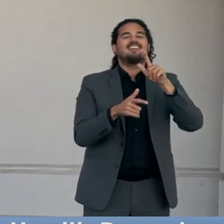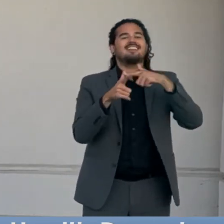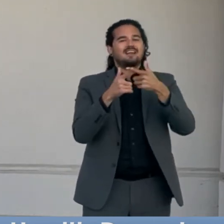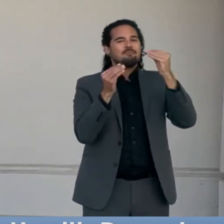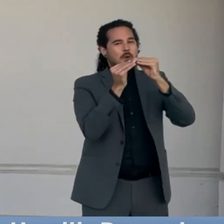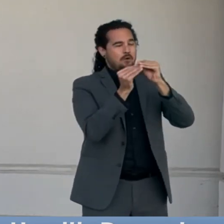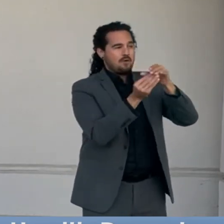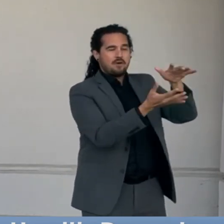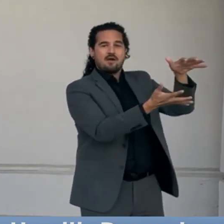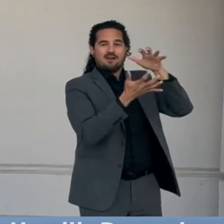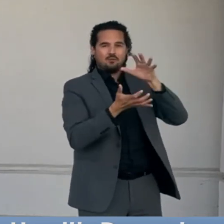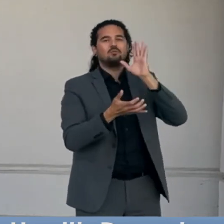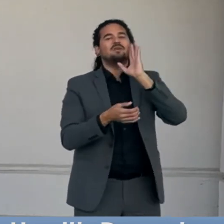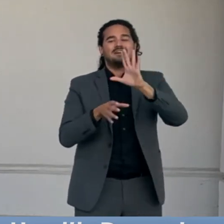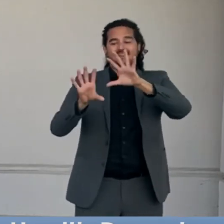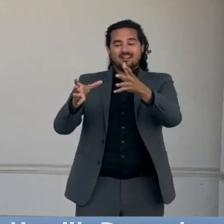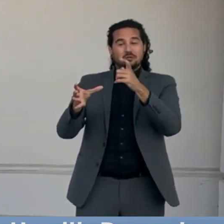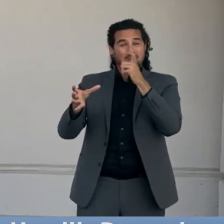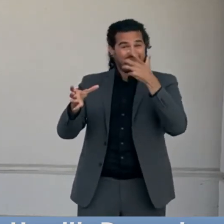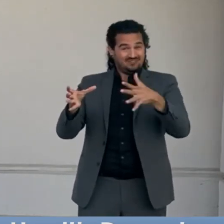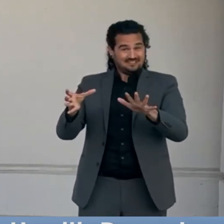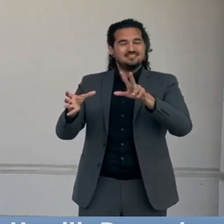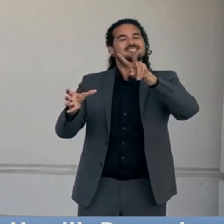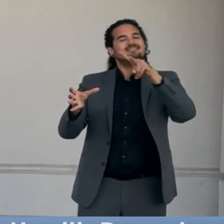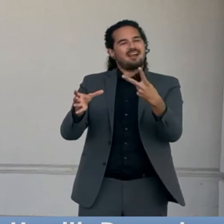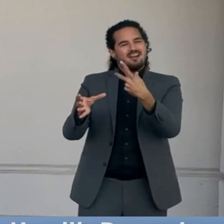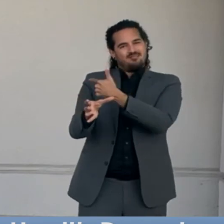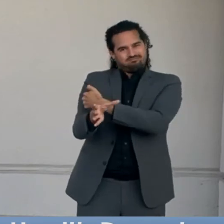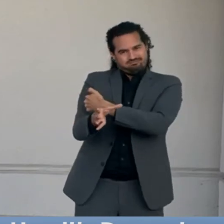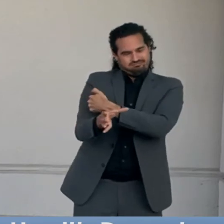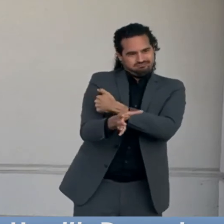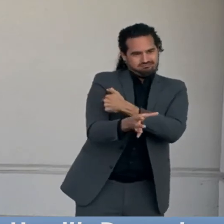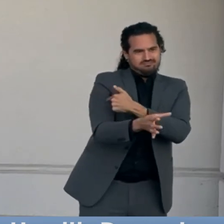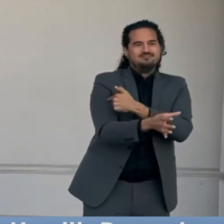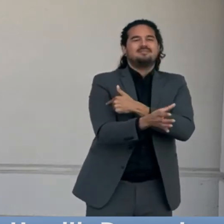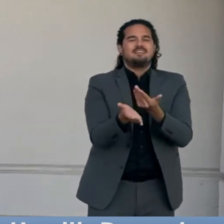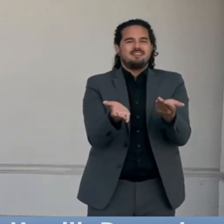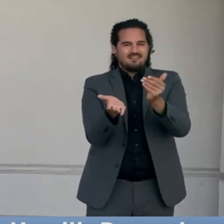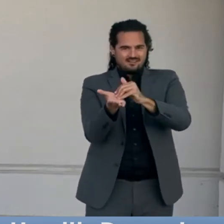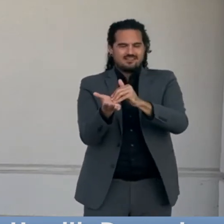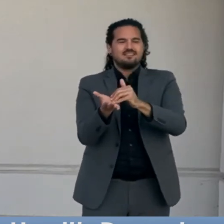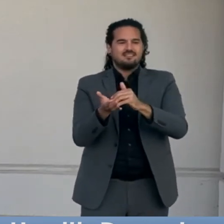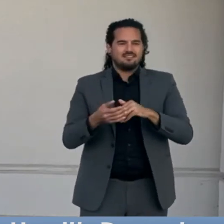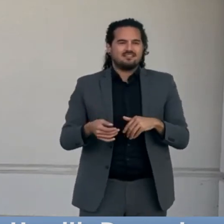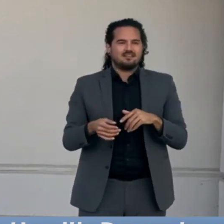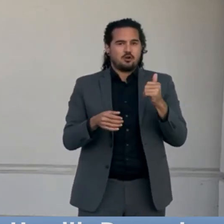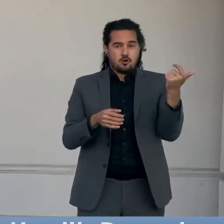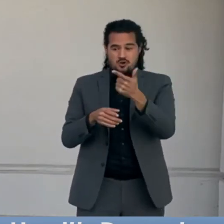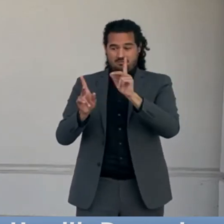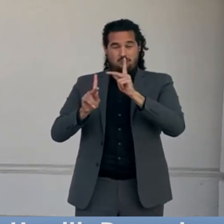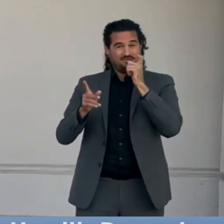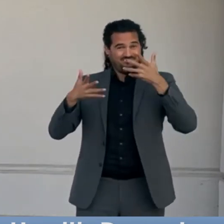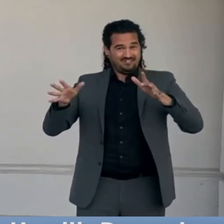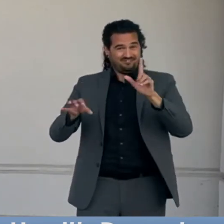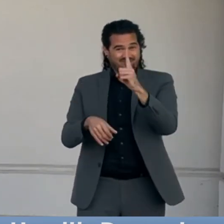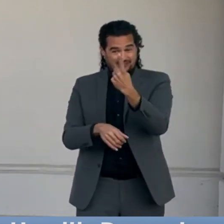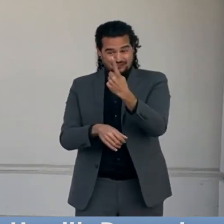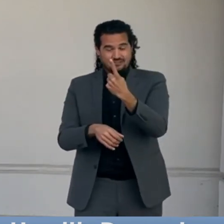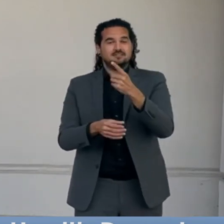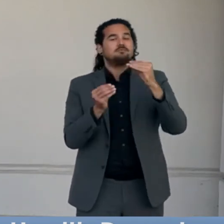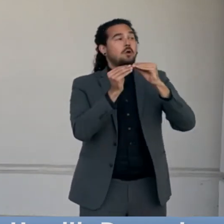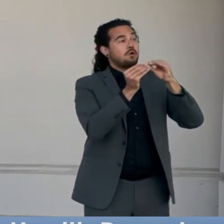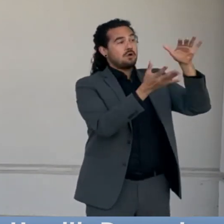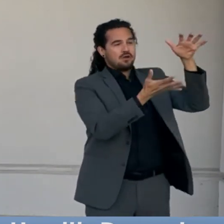4 weeks later. Then we will get the vaccine for everyone who received the first dose. Will get their vaccine later on when it's time for their second